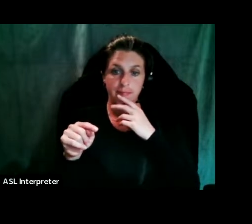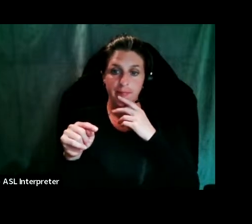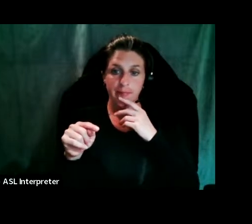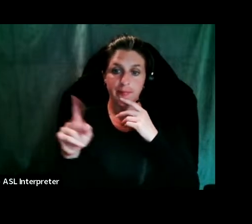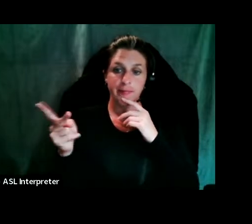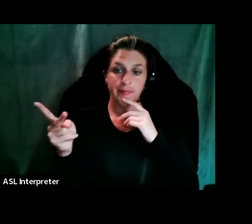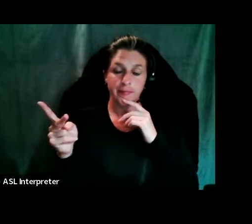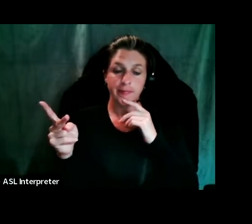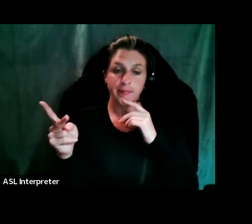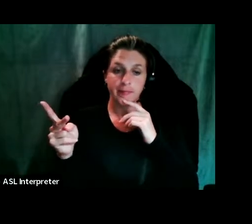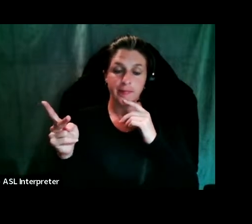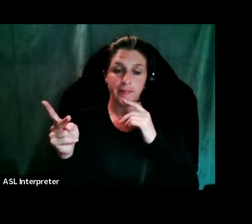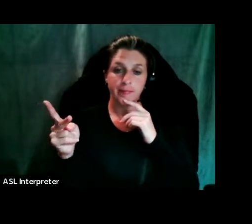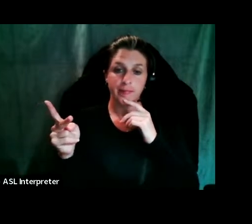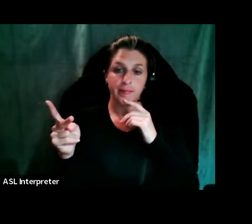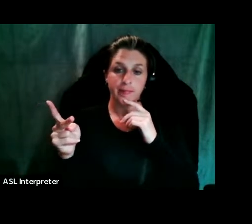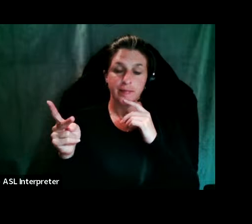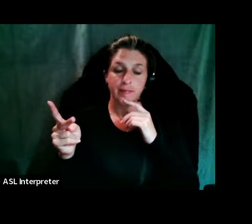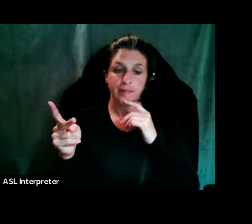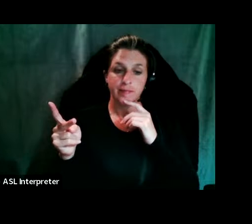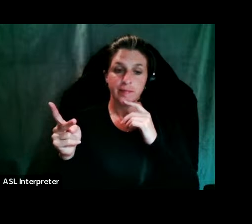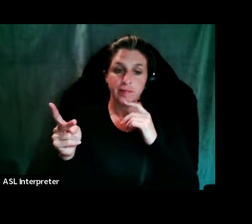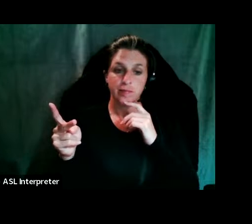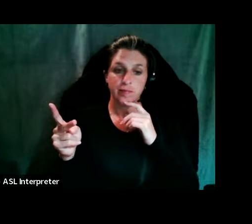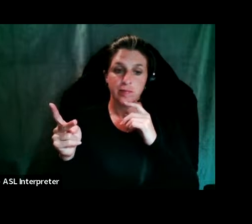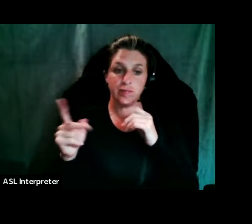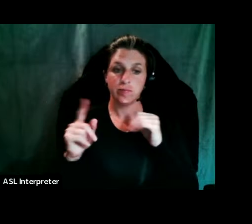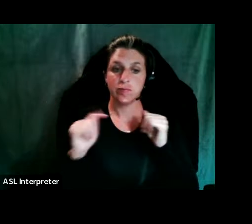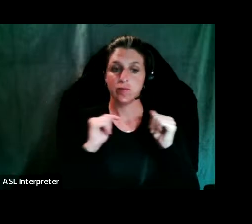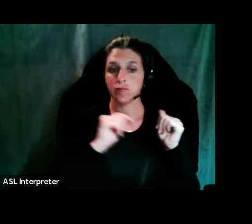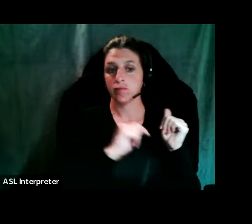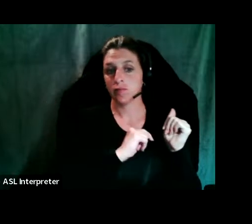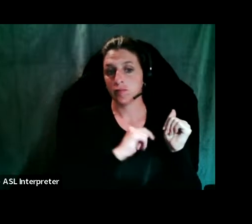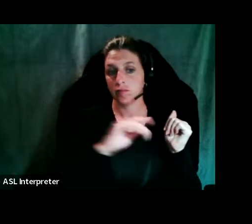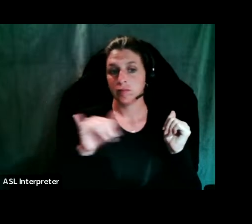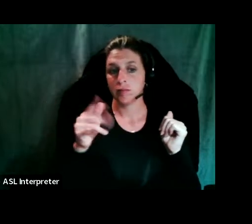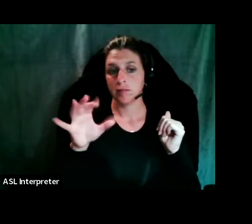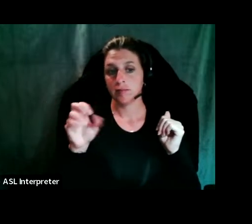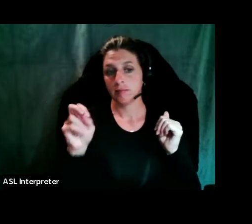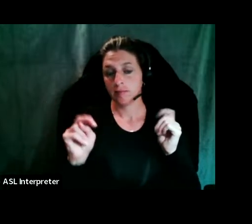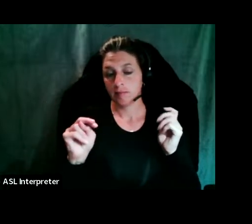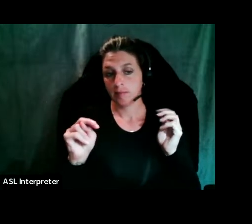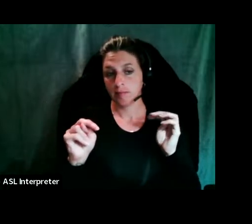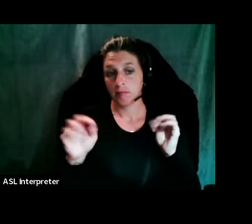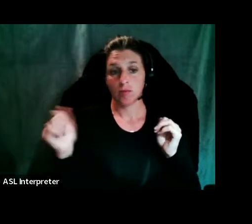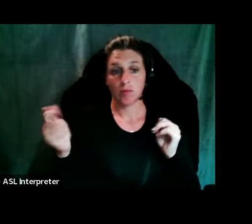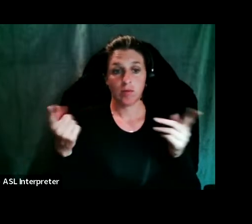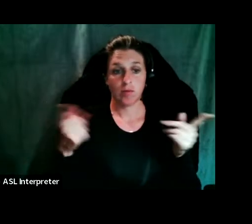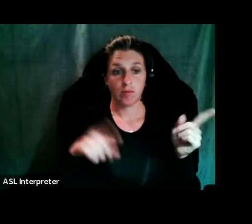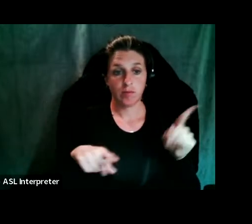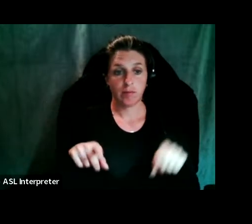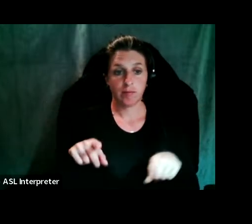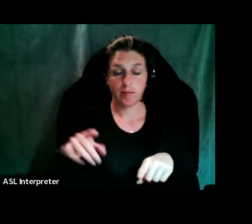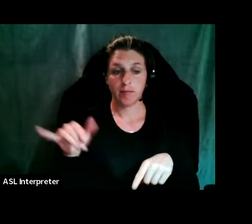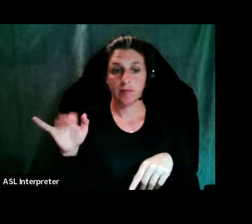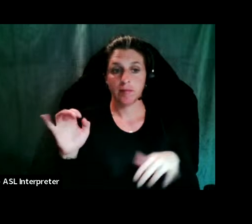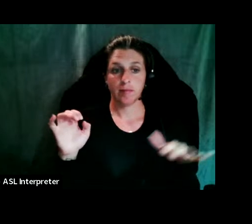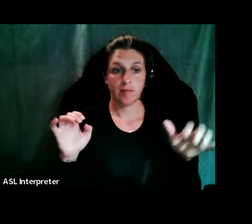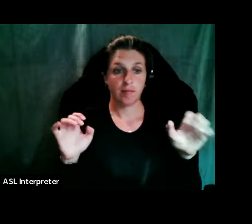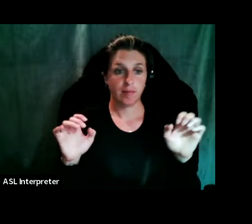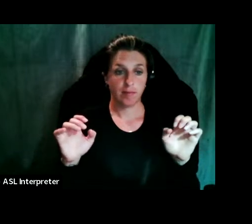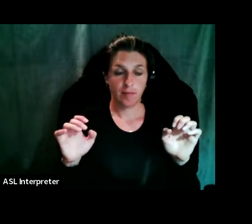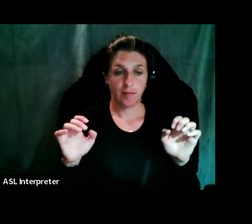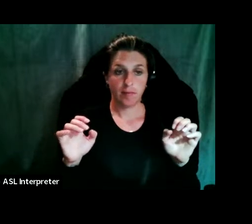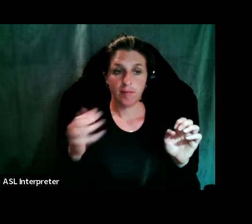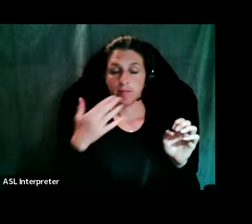Second. Second by trustee Jacobson. All in favor? Aye. Aye.